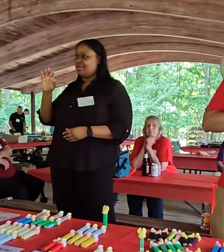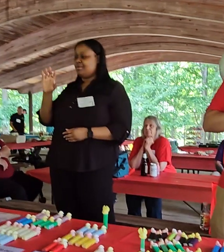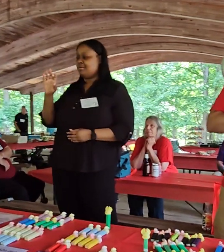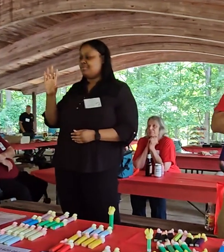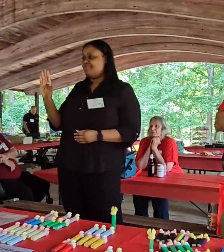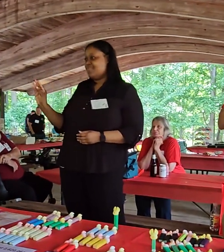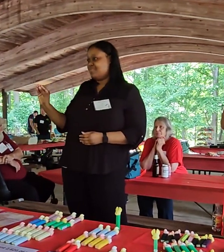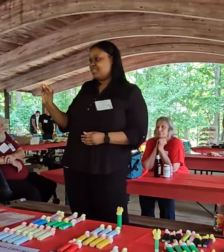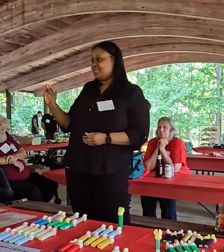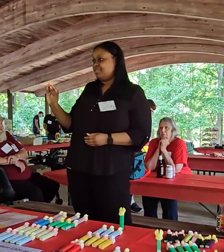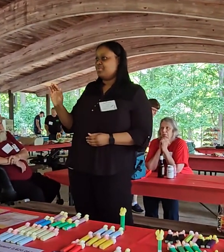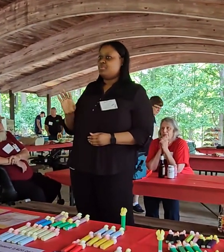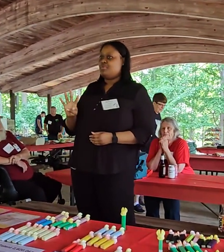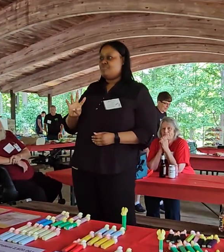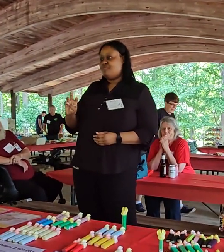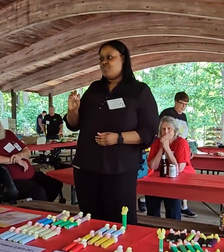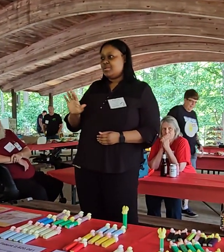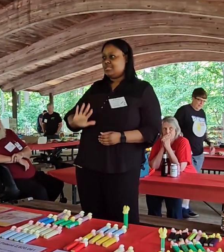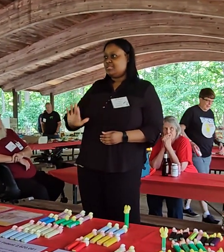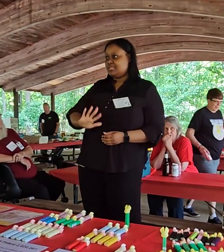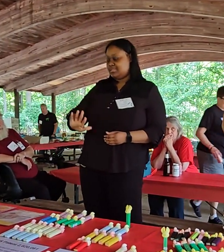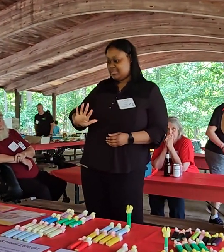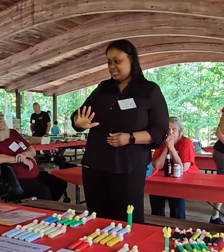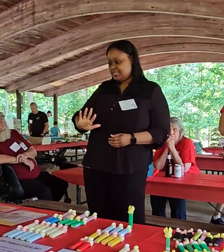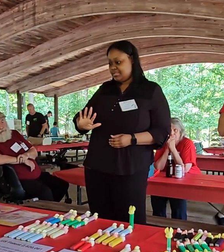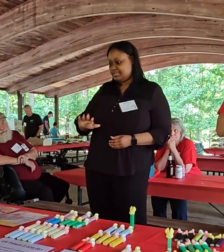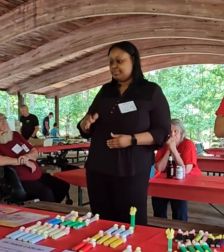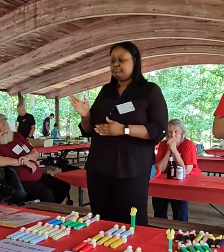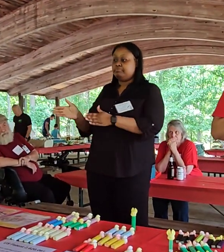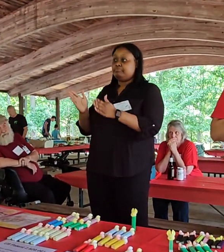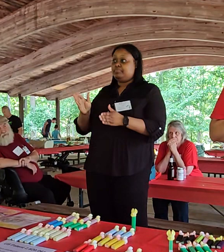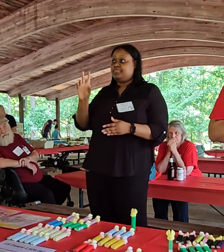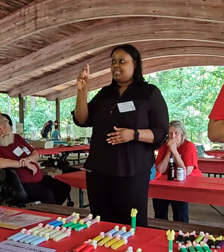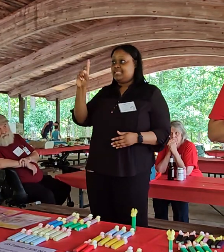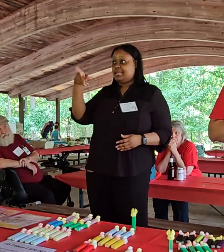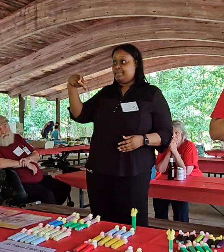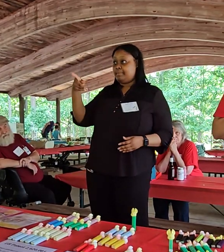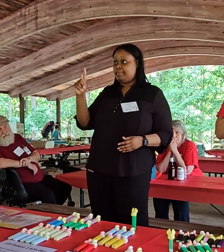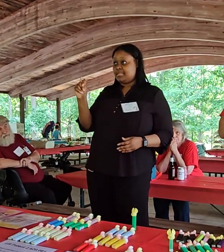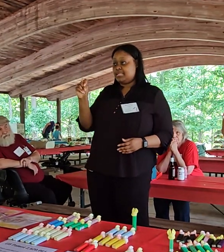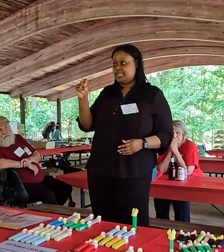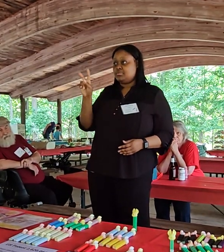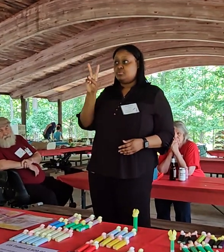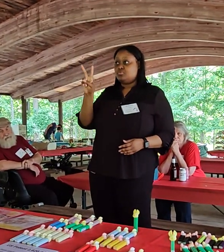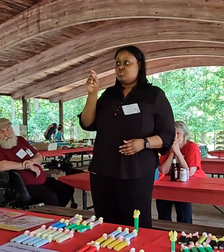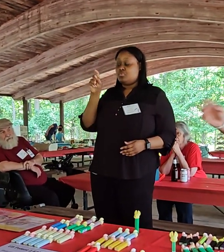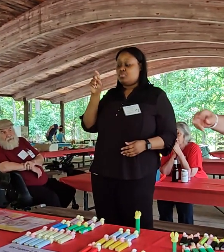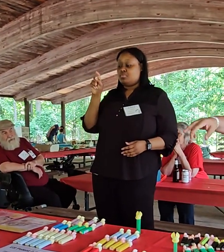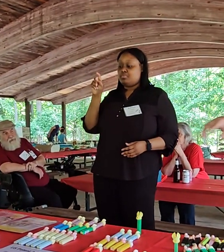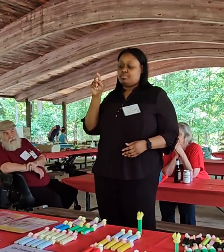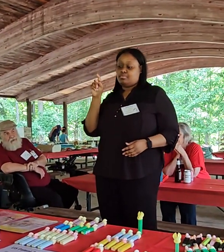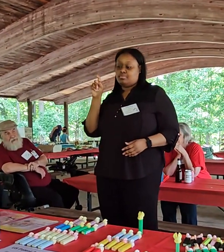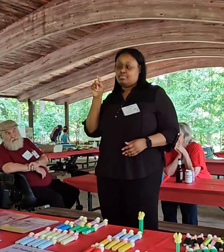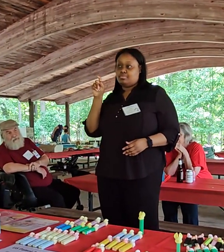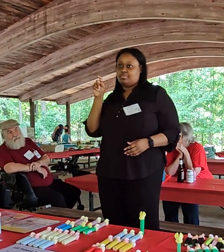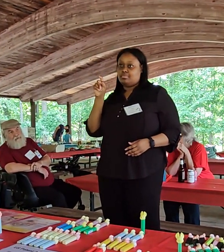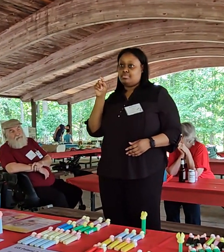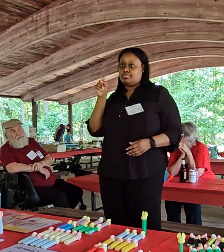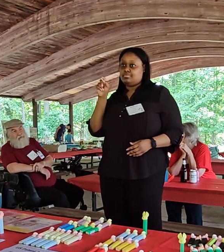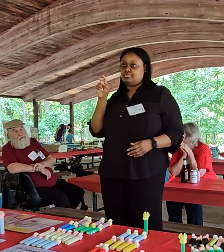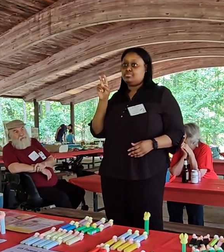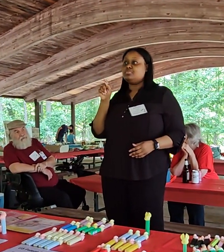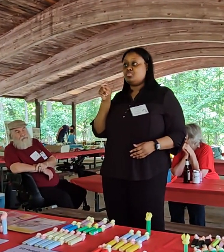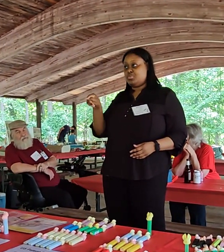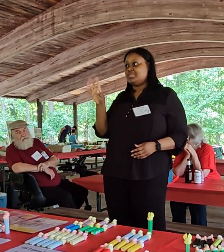the DBP and the 2.6, those are U.S. patent numbers. The U.S. patent number is the